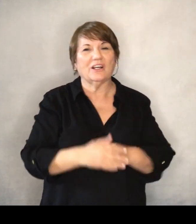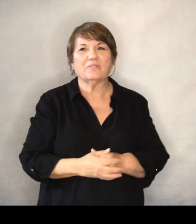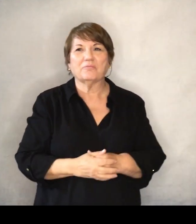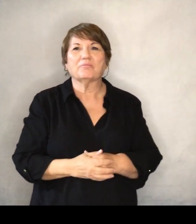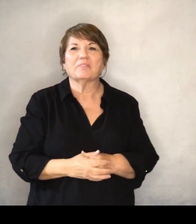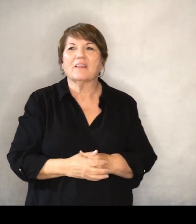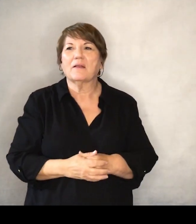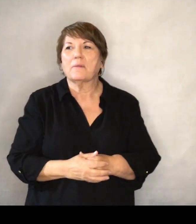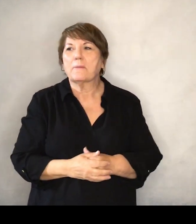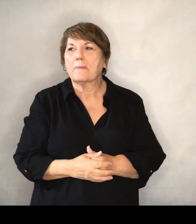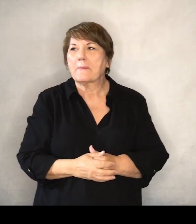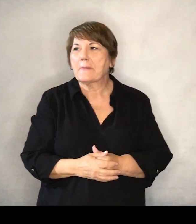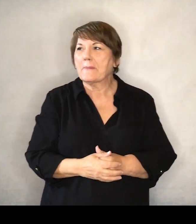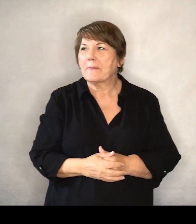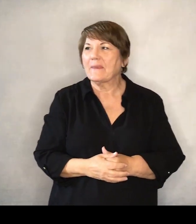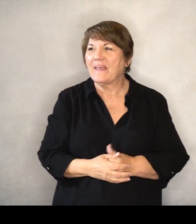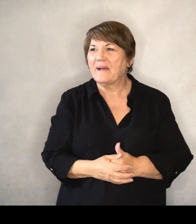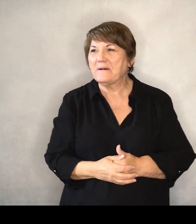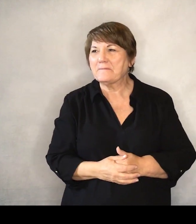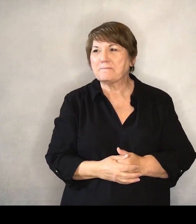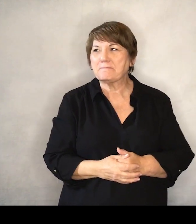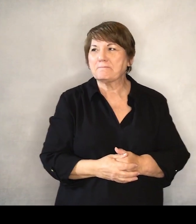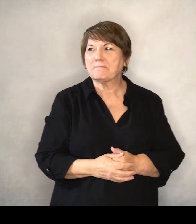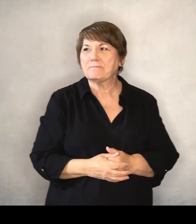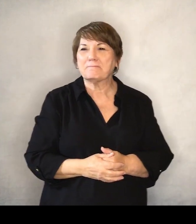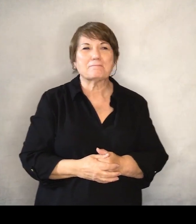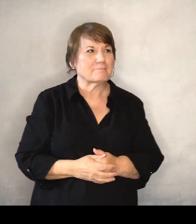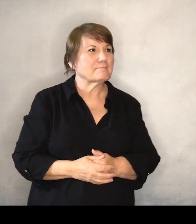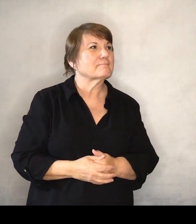as we come together in song.